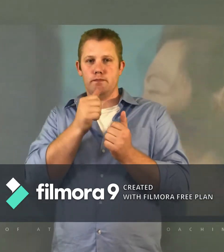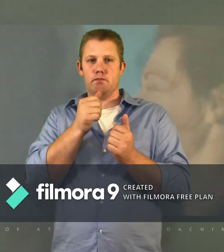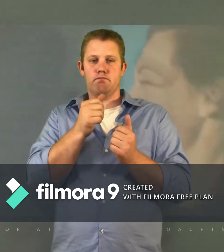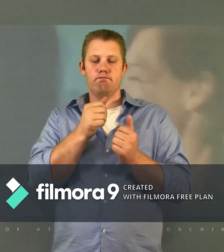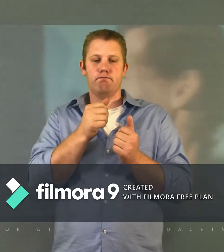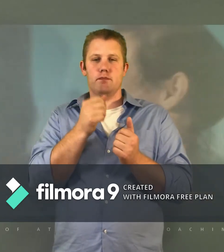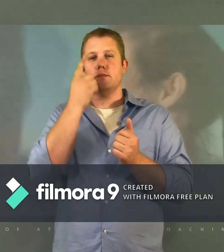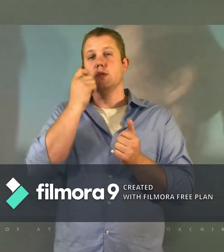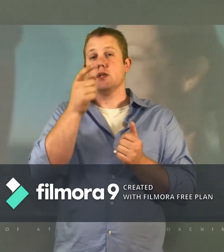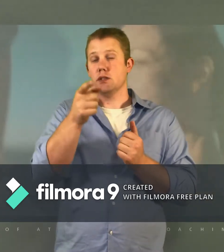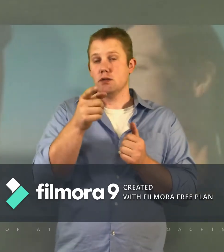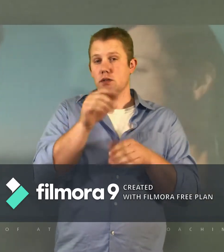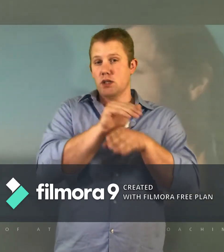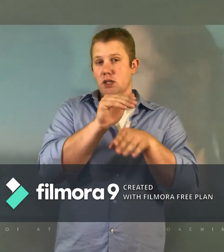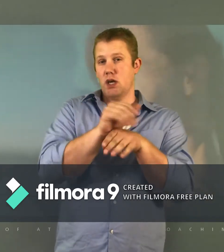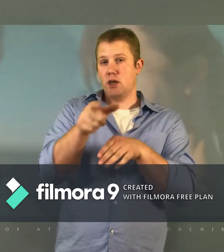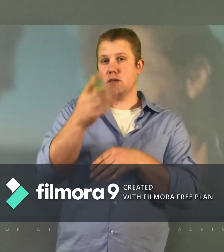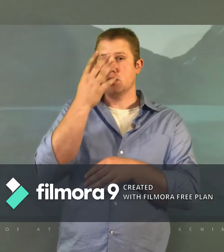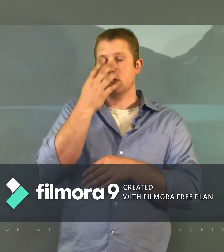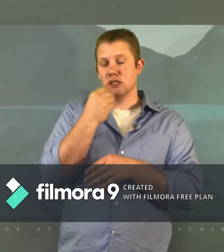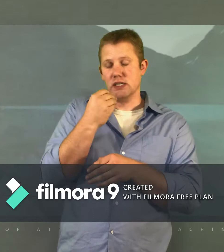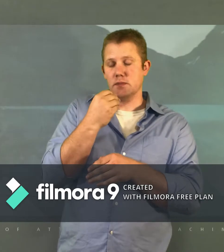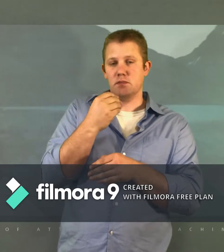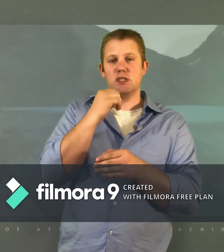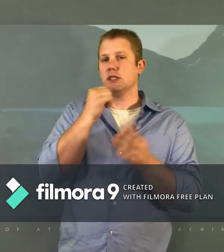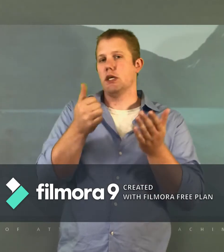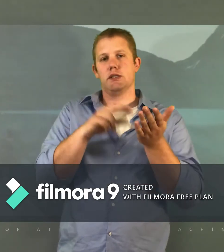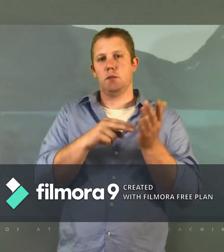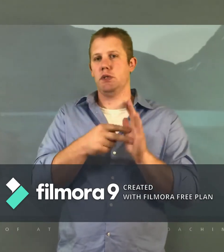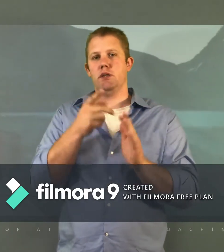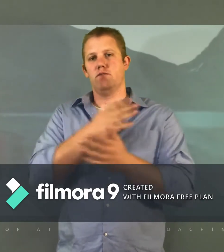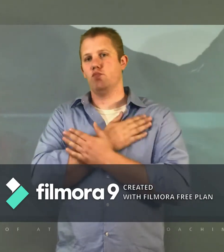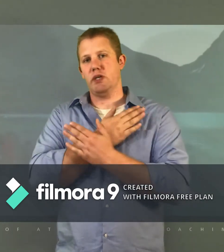Because you go to sleep at night doesn't mean you're resting.